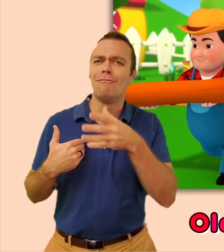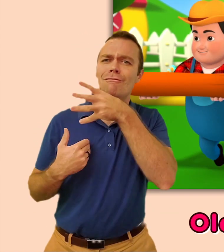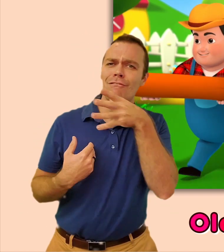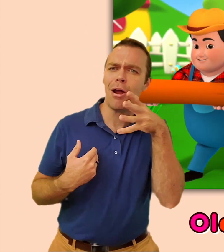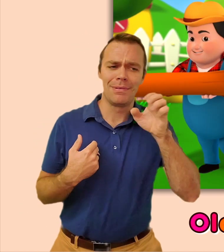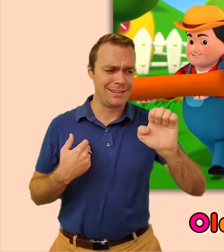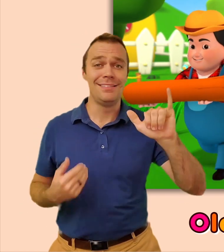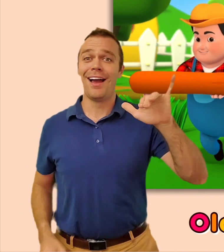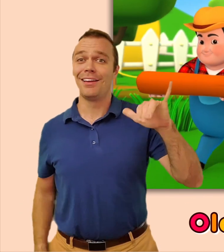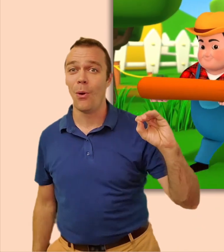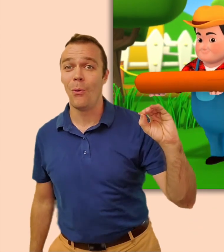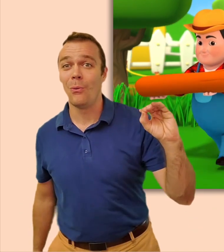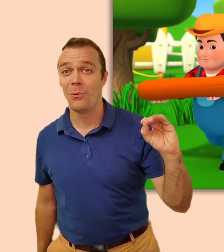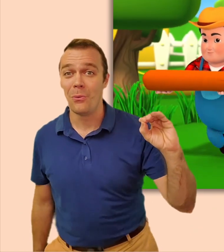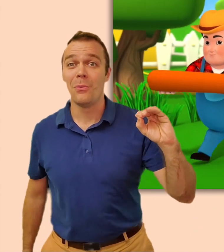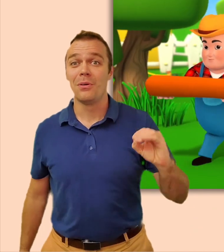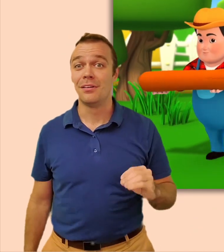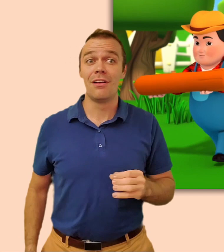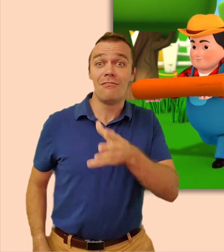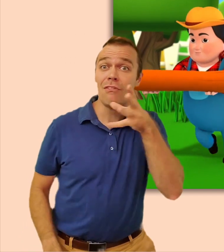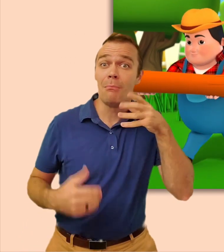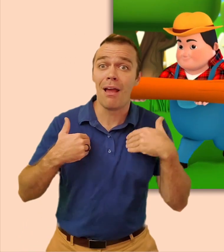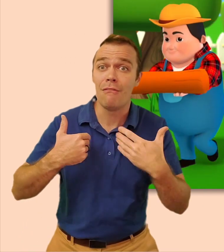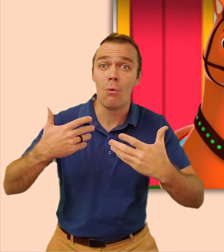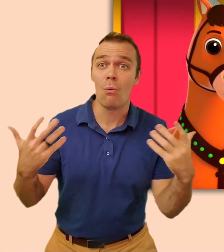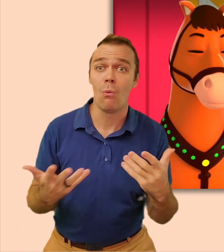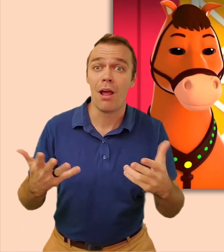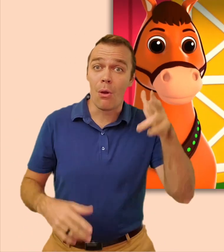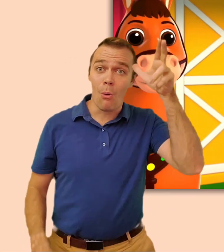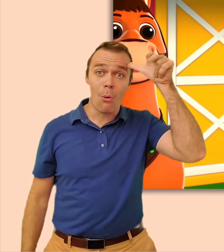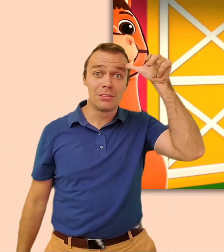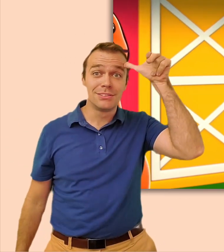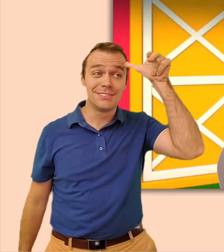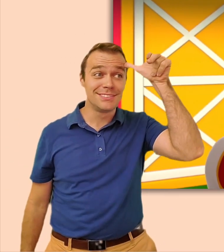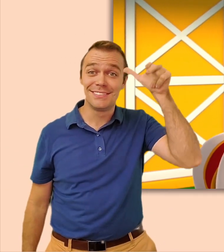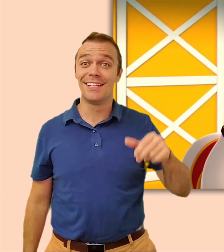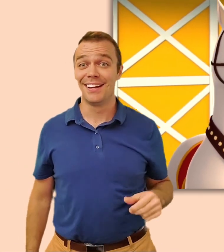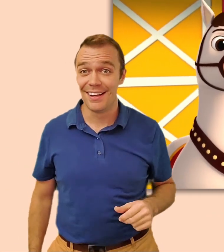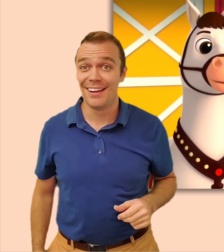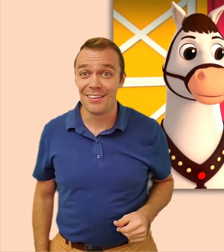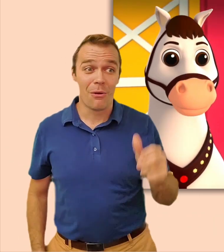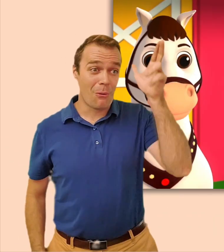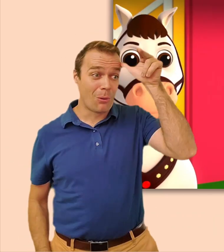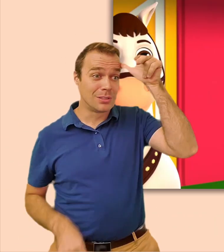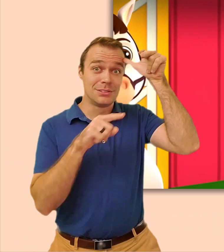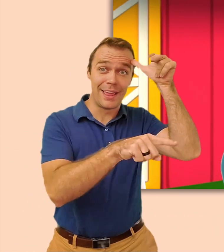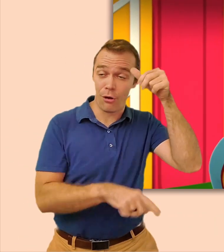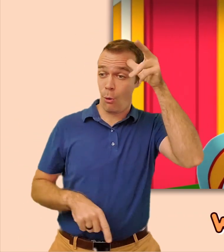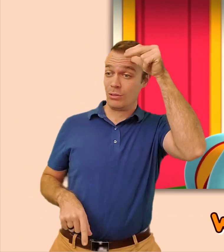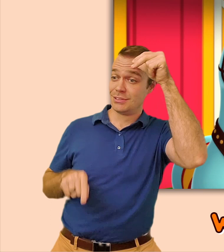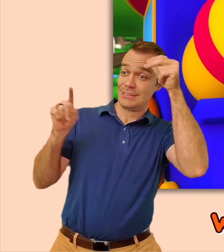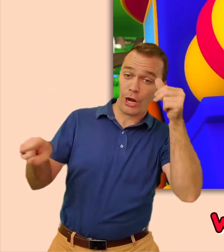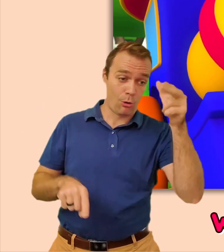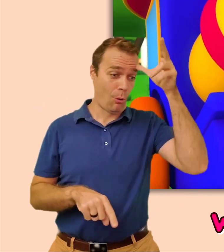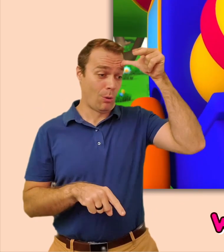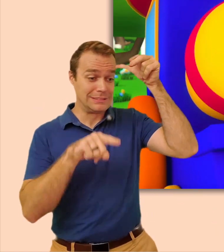Old MacDonald had a farm, E-I-E-I-O. And on his farm he had some horses, E-I-E-I-O.